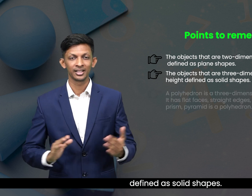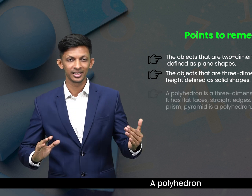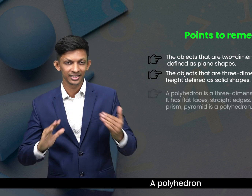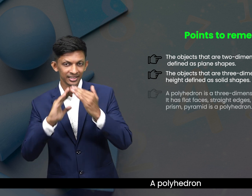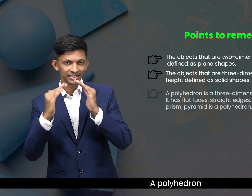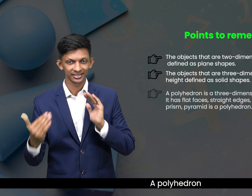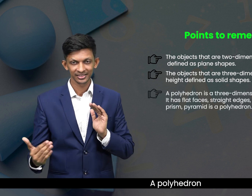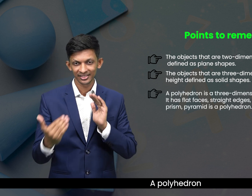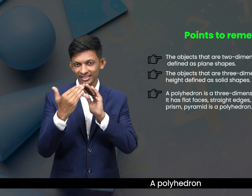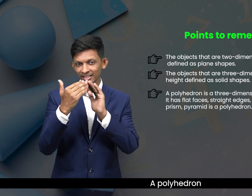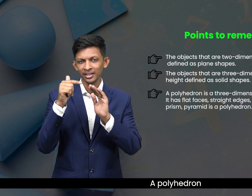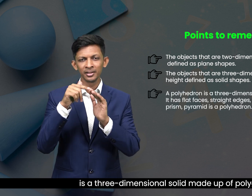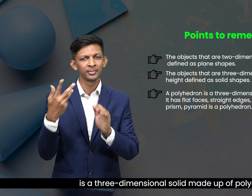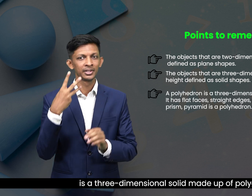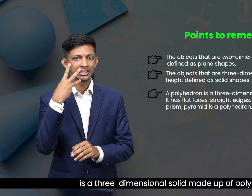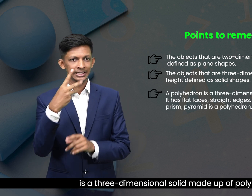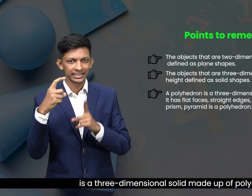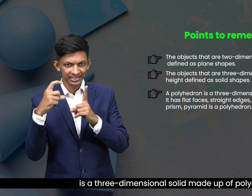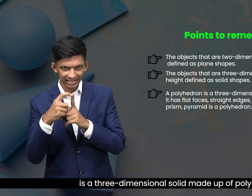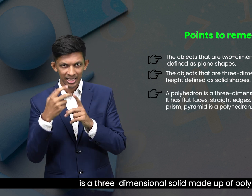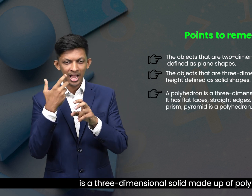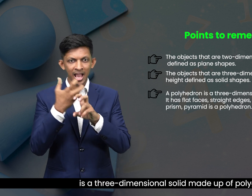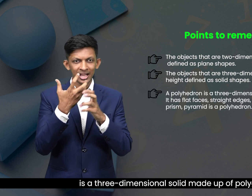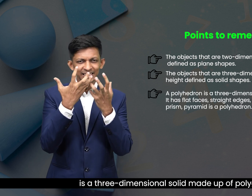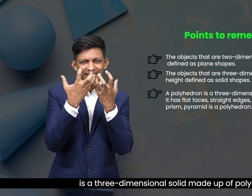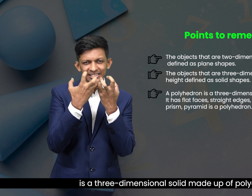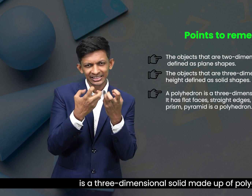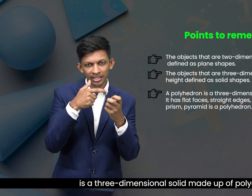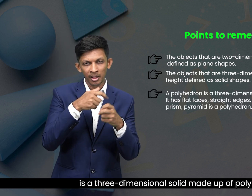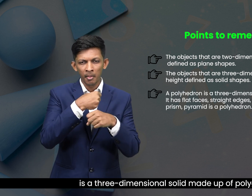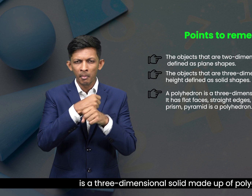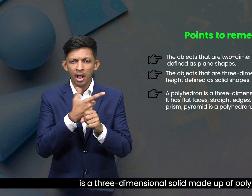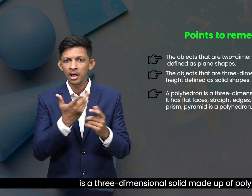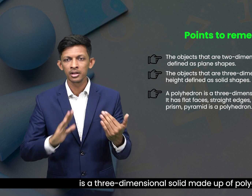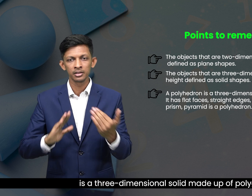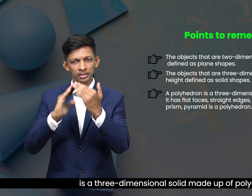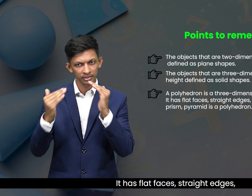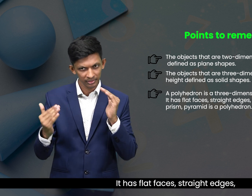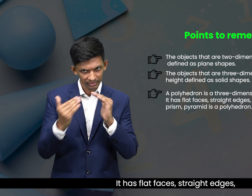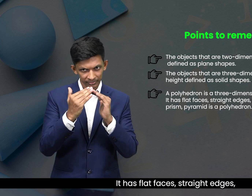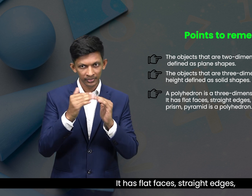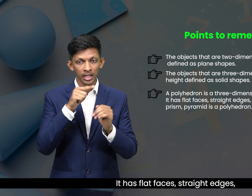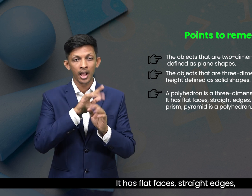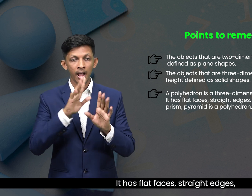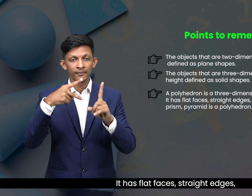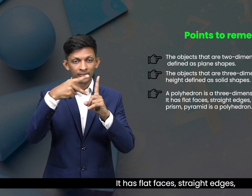A polyhedron is a three-dimensional solid made up of polygons. It has flat